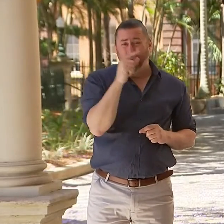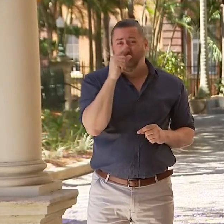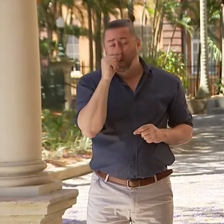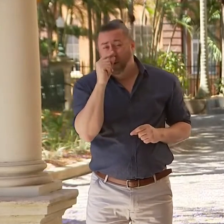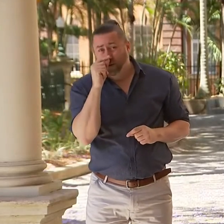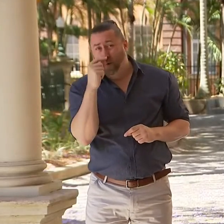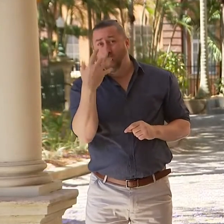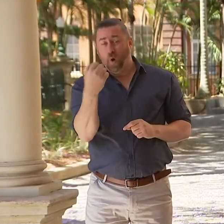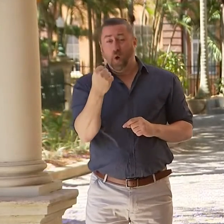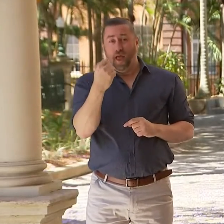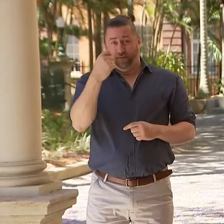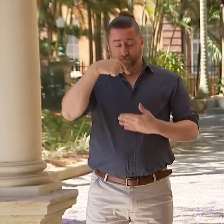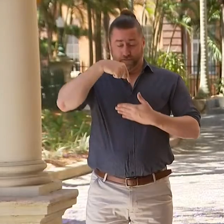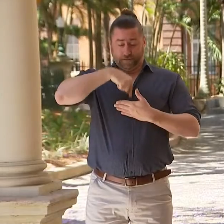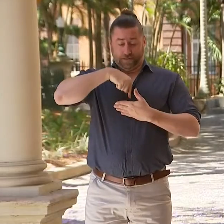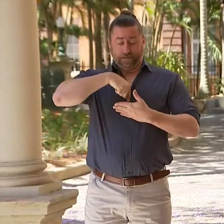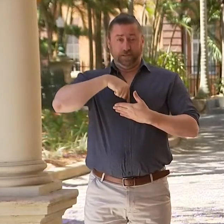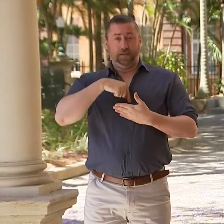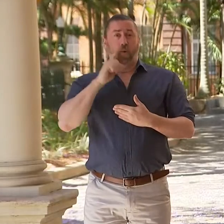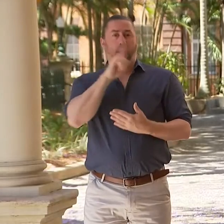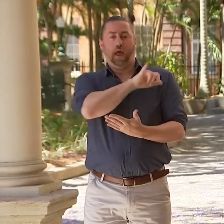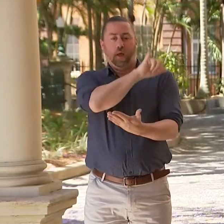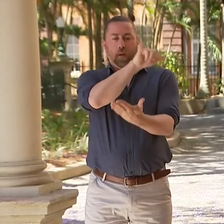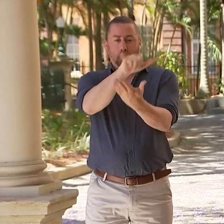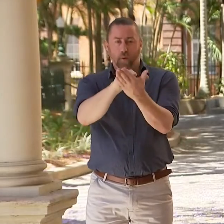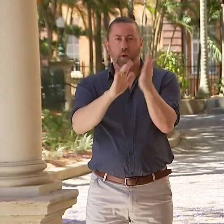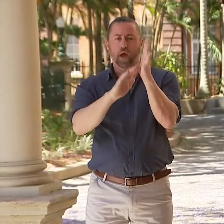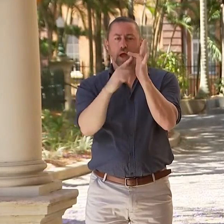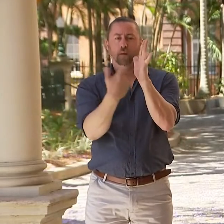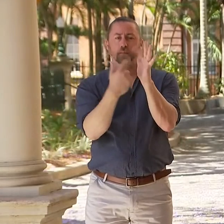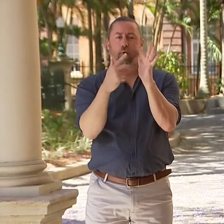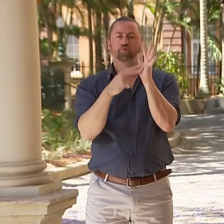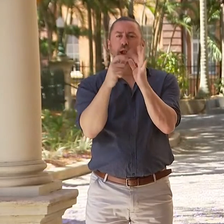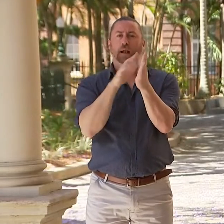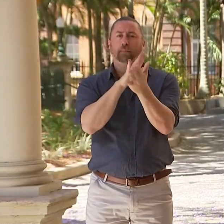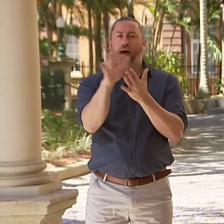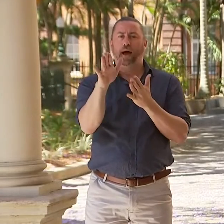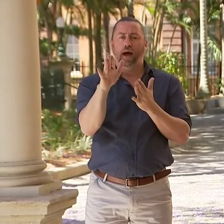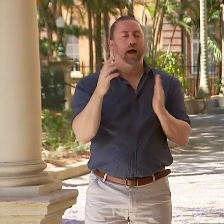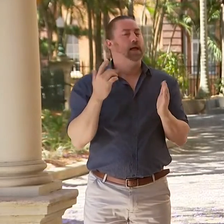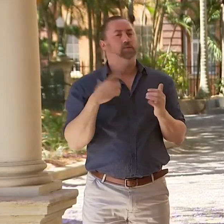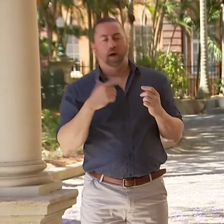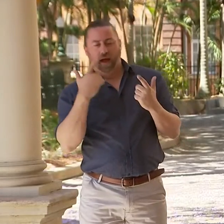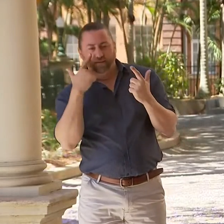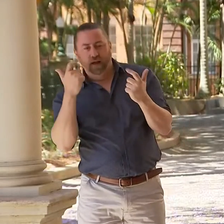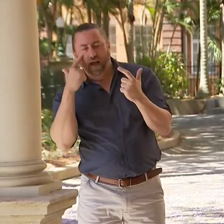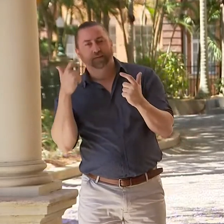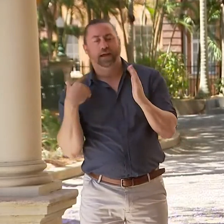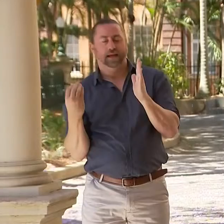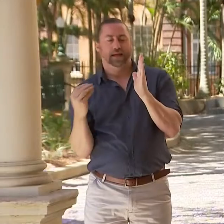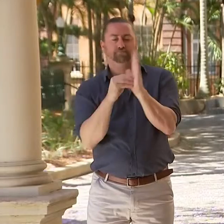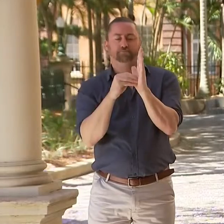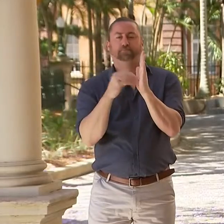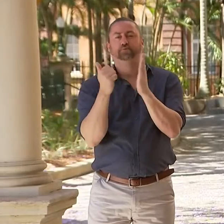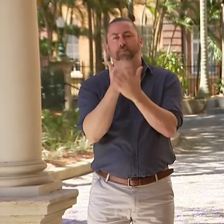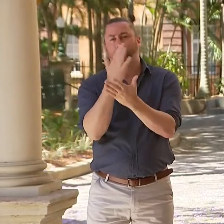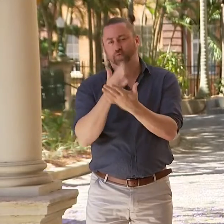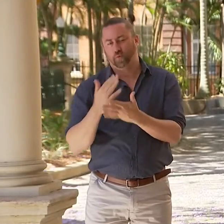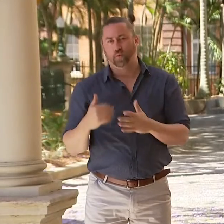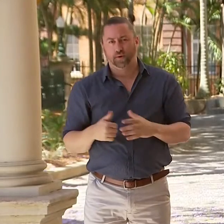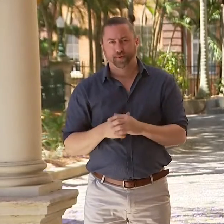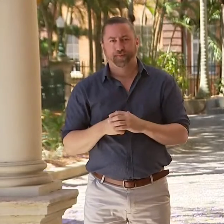possibly infectious when he flew into Moranbah. We're not sure, but to be ultra cautious, we've listed that site.